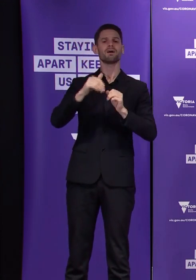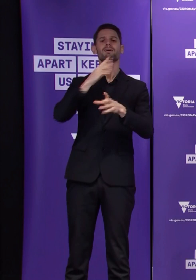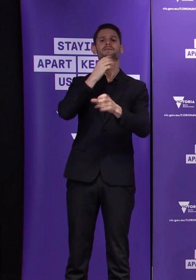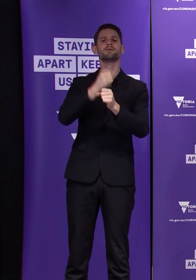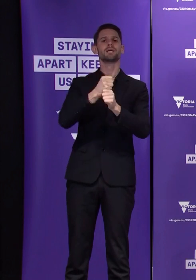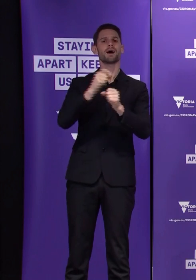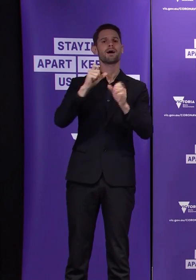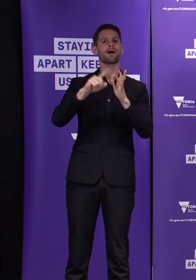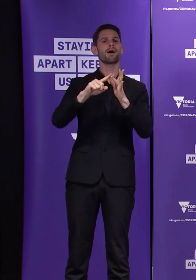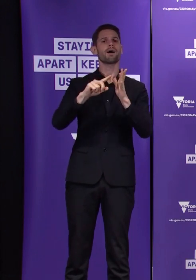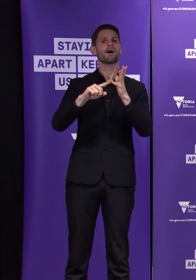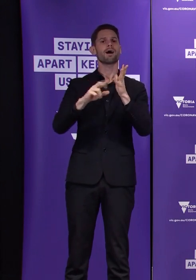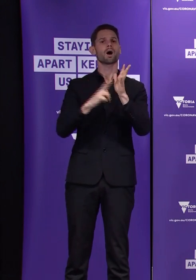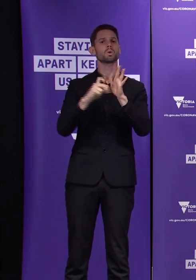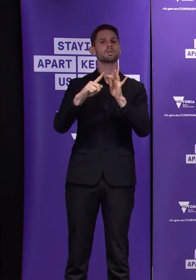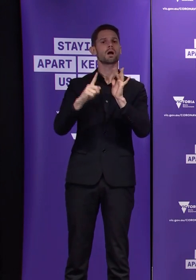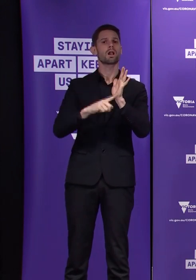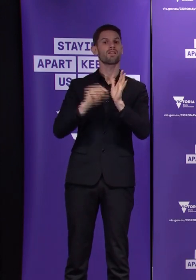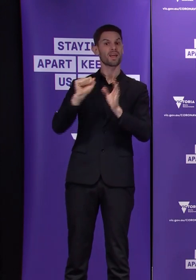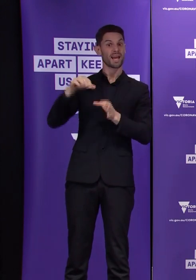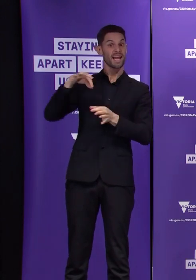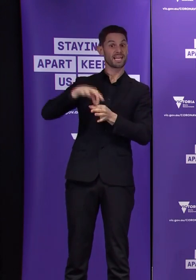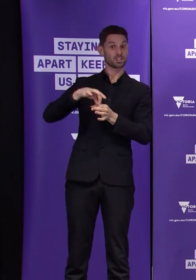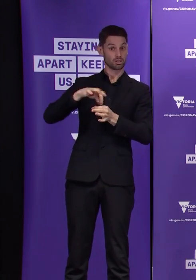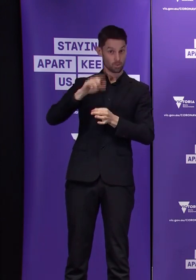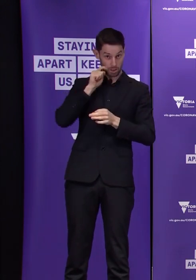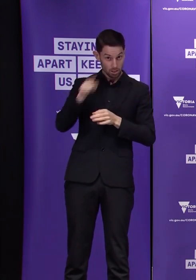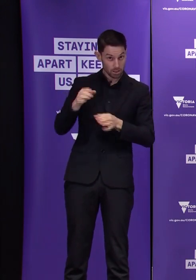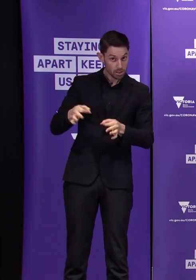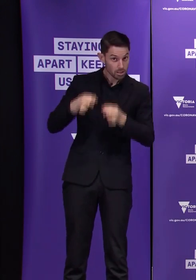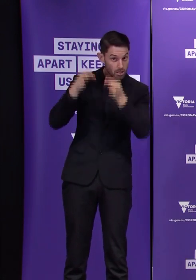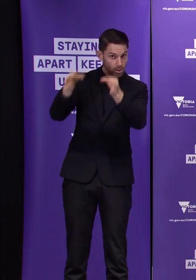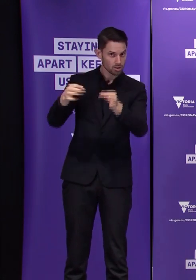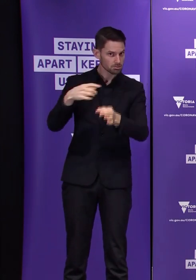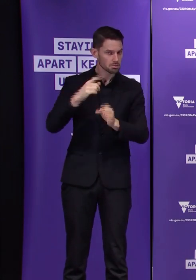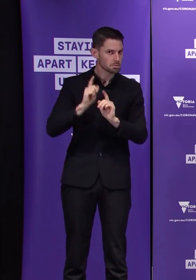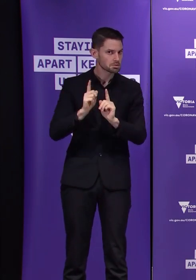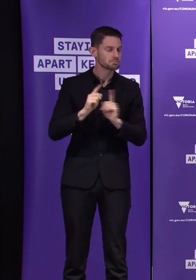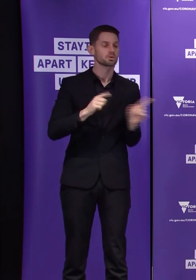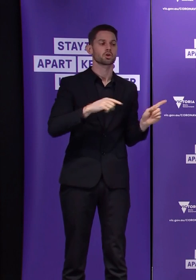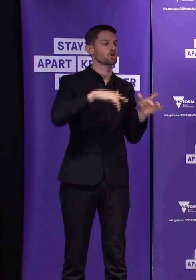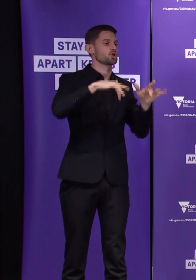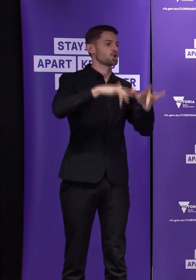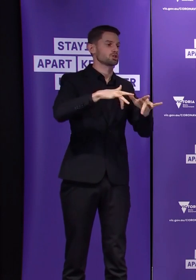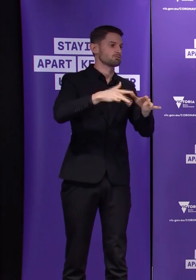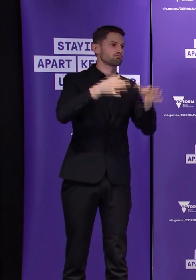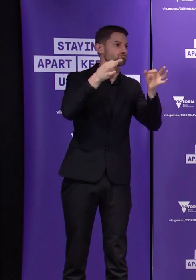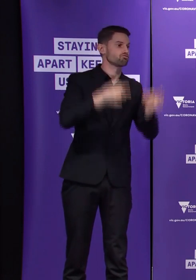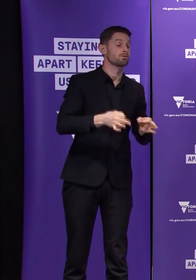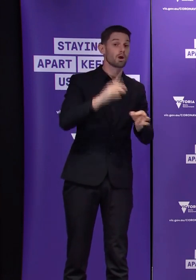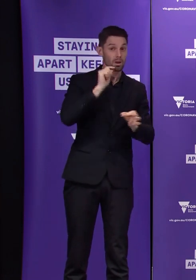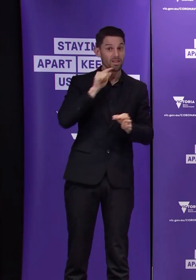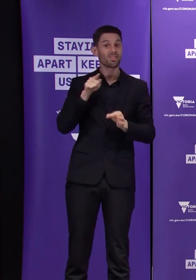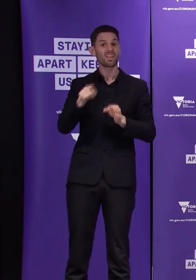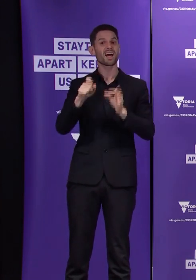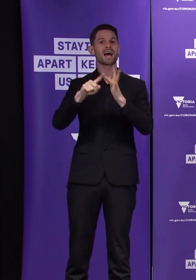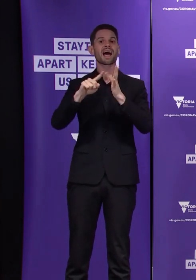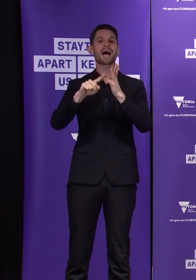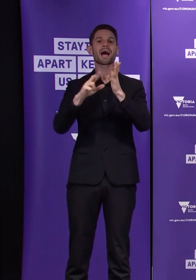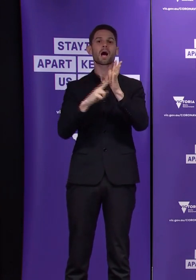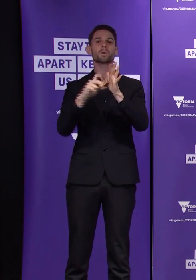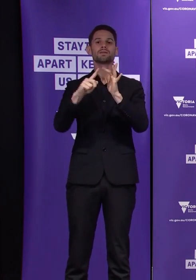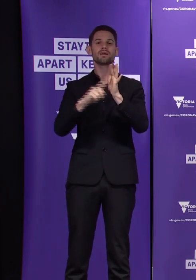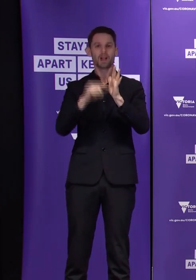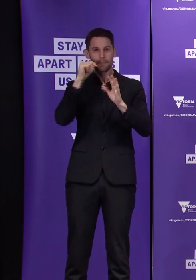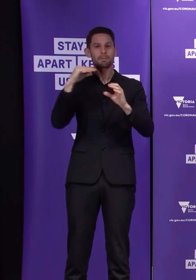discussions ongoing. Has that developed at all? Are those elections going to go ahead in October? There's been no decision made, as best I can recall, but